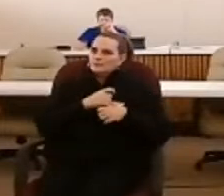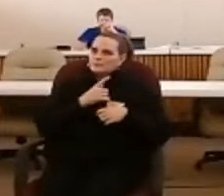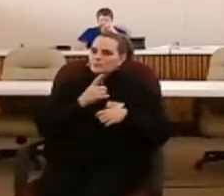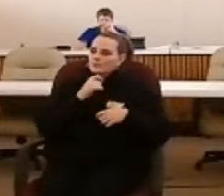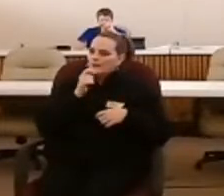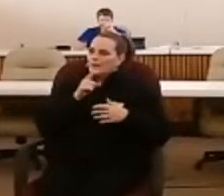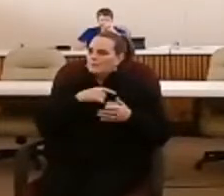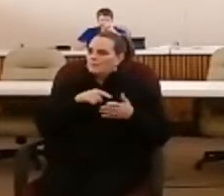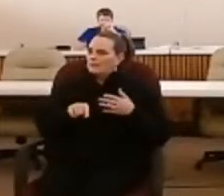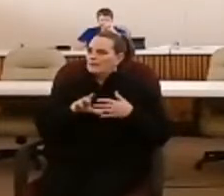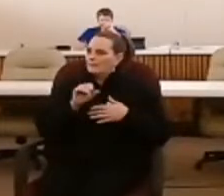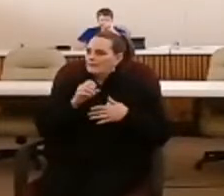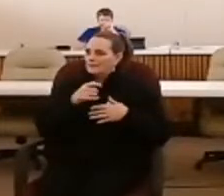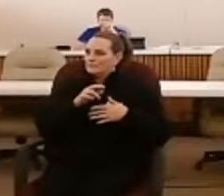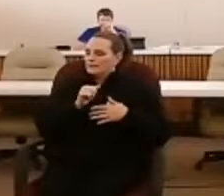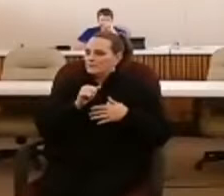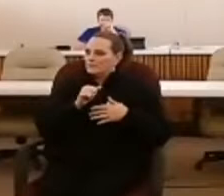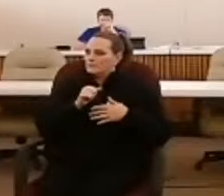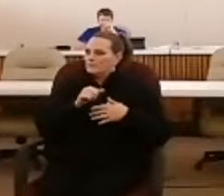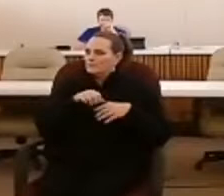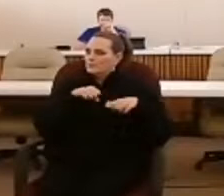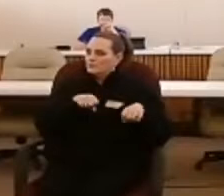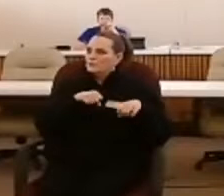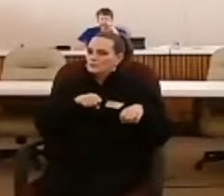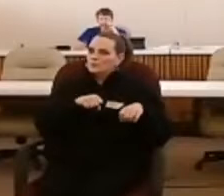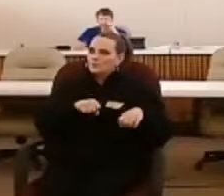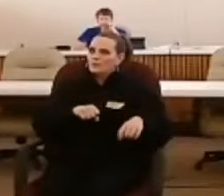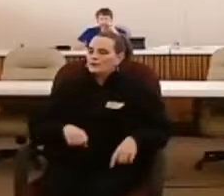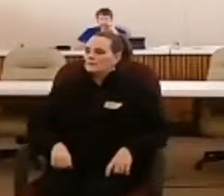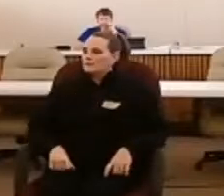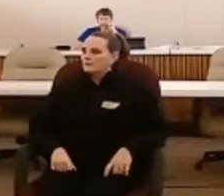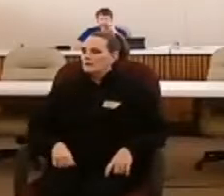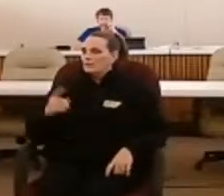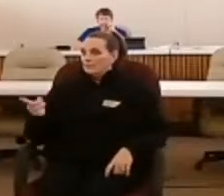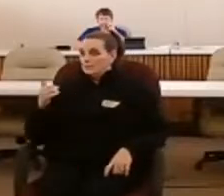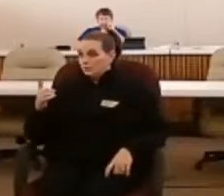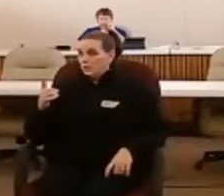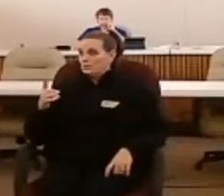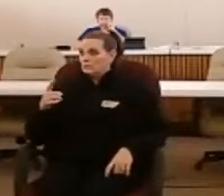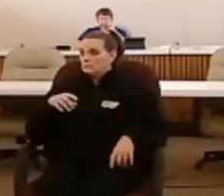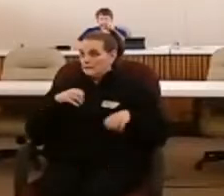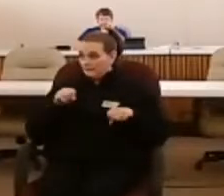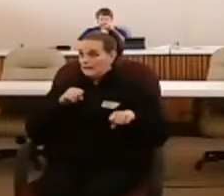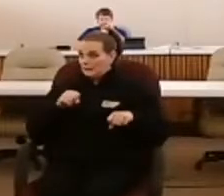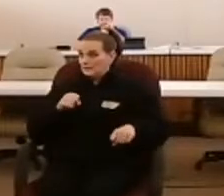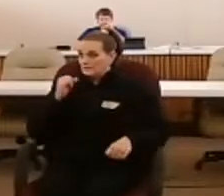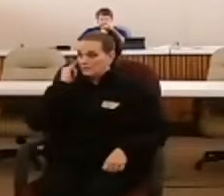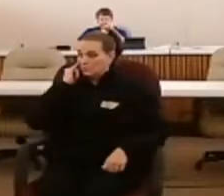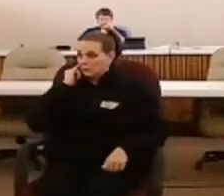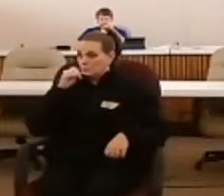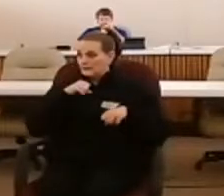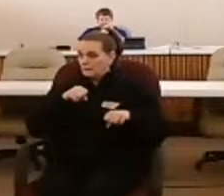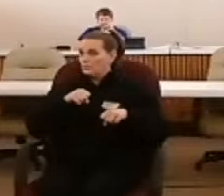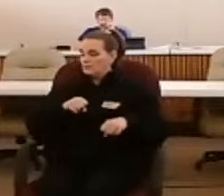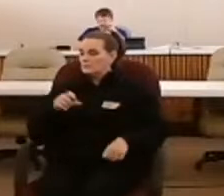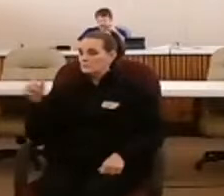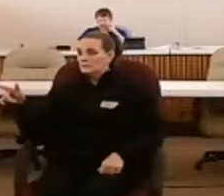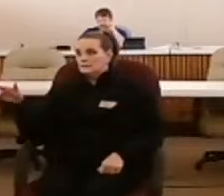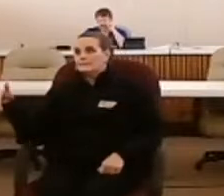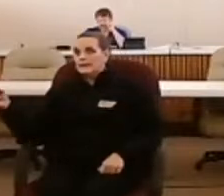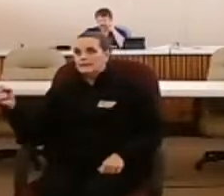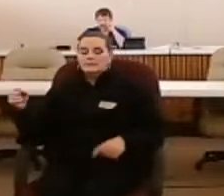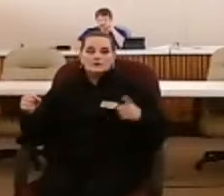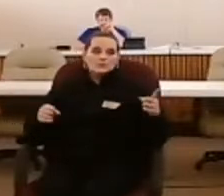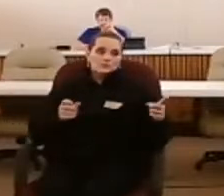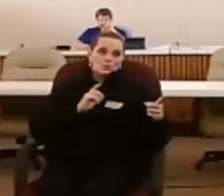that? That's So we'll Mike. mark that down. That's one of the ones that the contractor's supposed to be doing? Yes. Okay. So